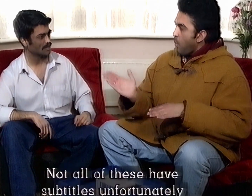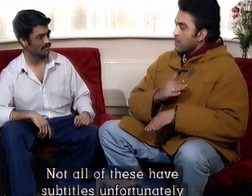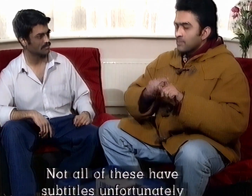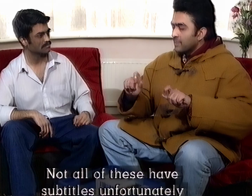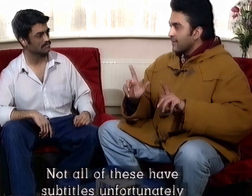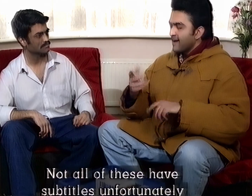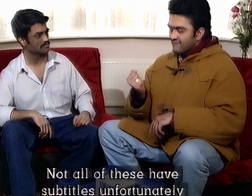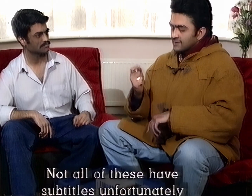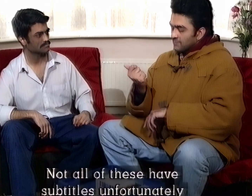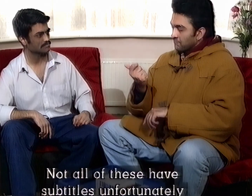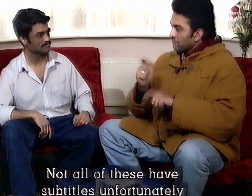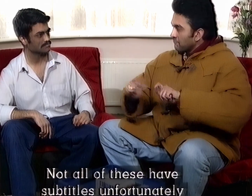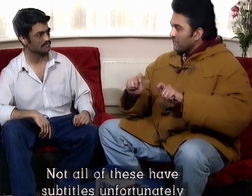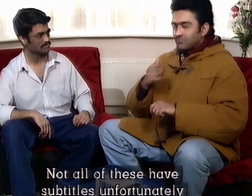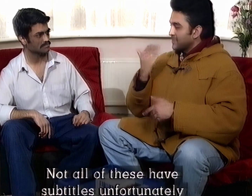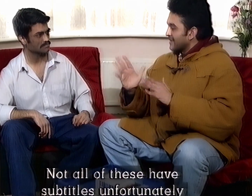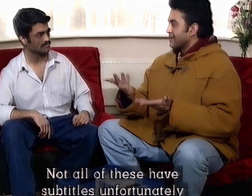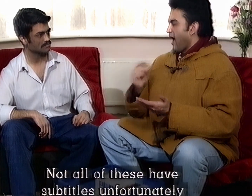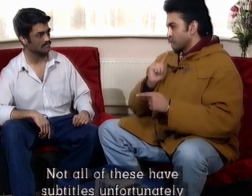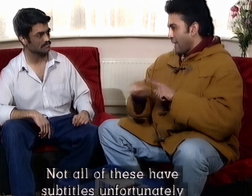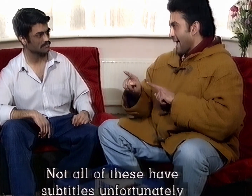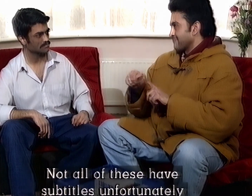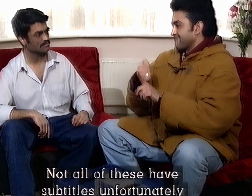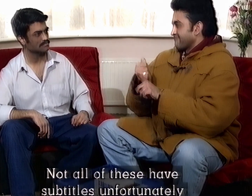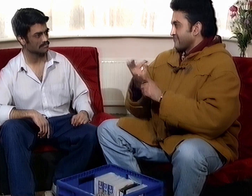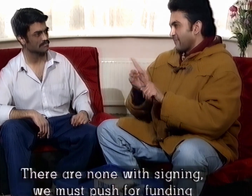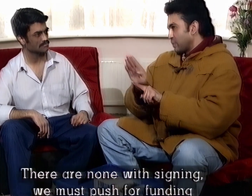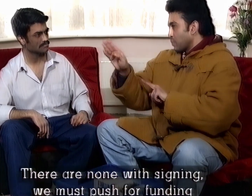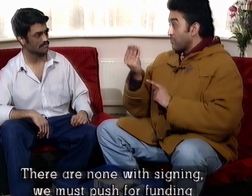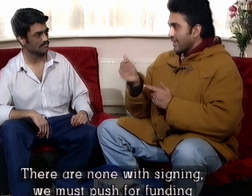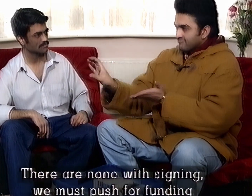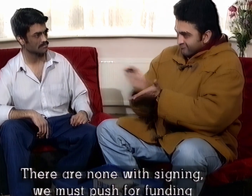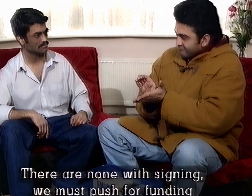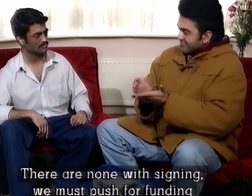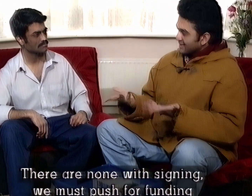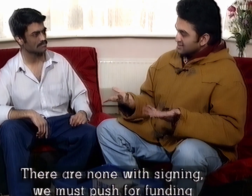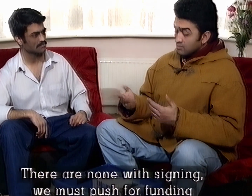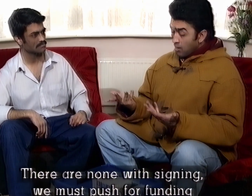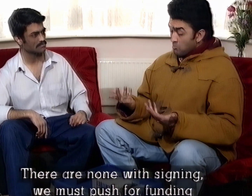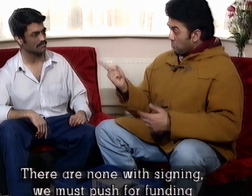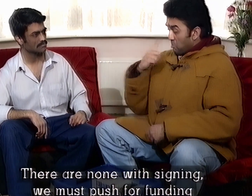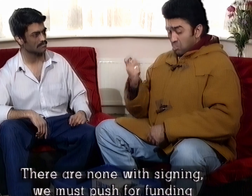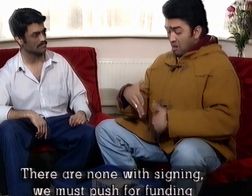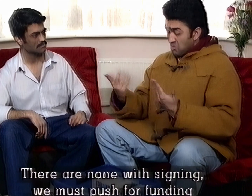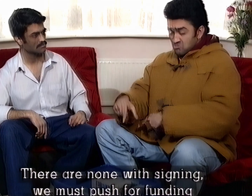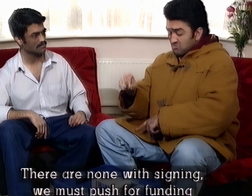Not all of these have subtitles, unfortunately, only some of them. There are none with signing. That's something we have to push for, funding in the